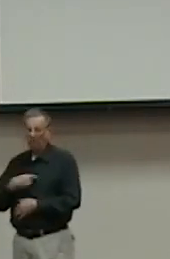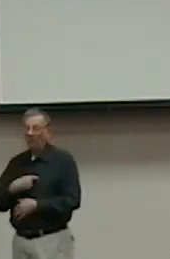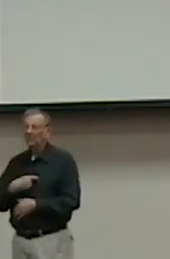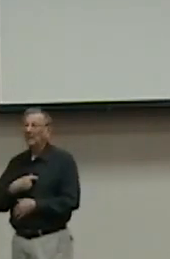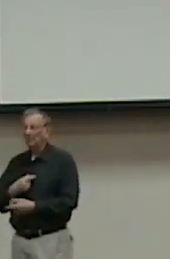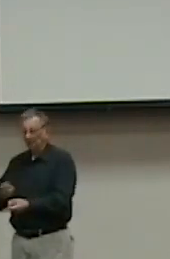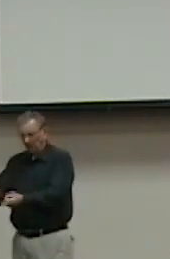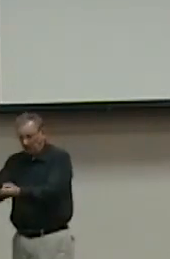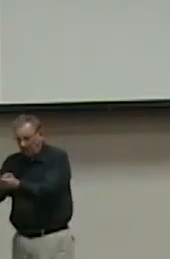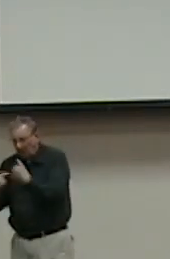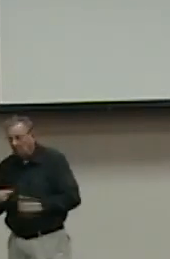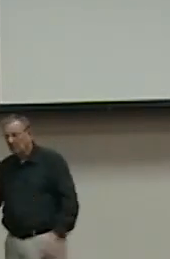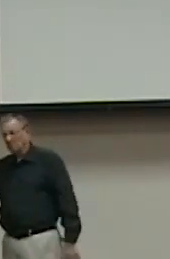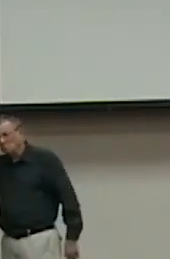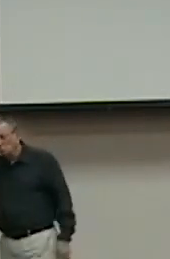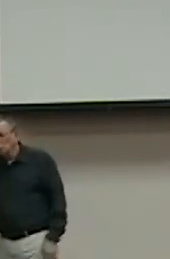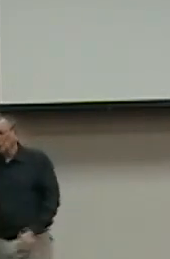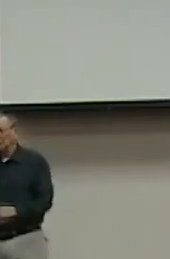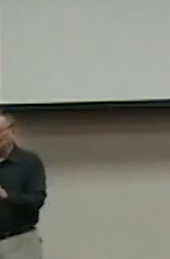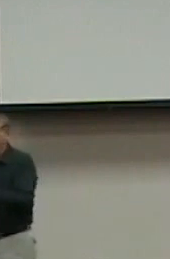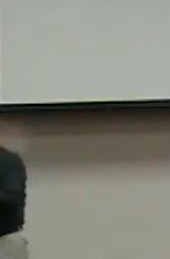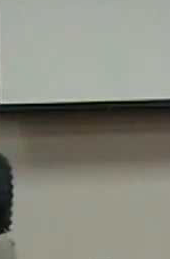say, come preach the word.